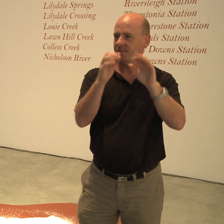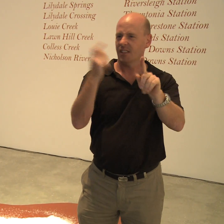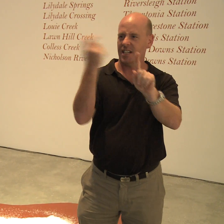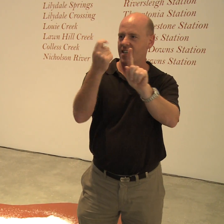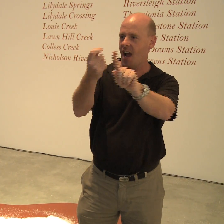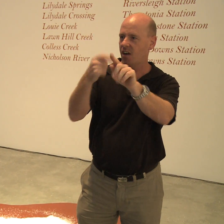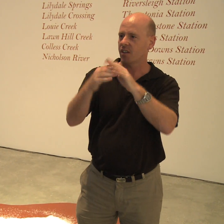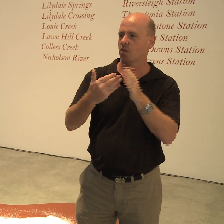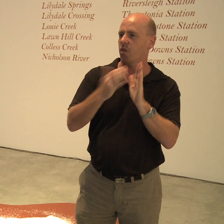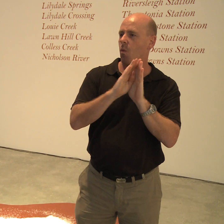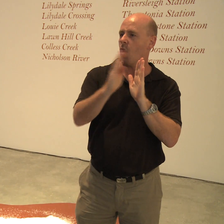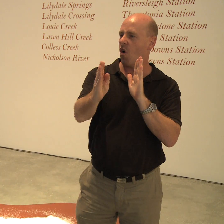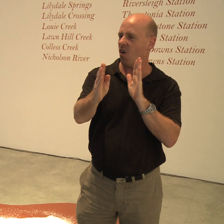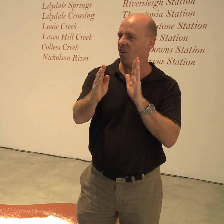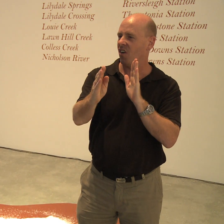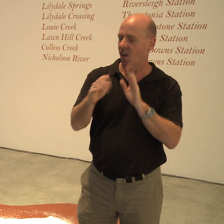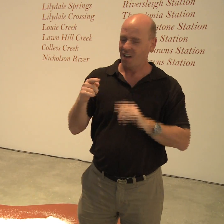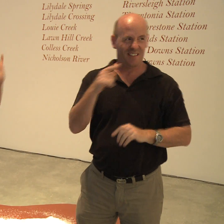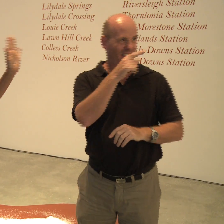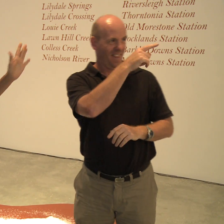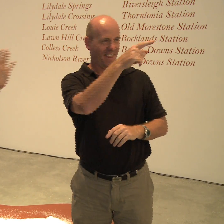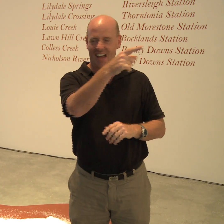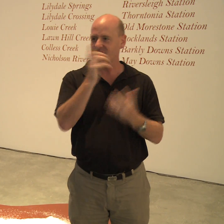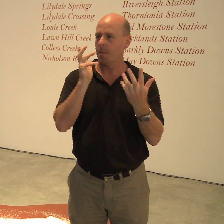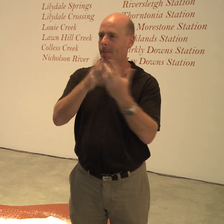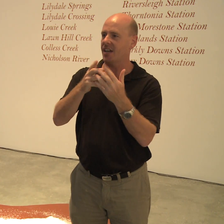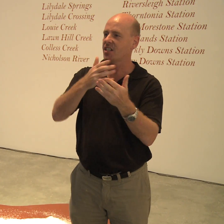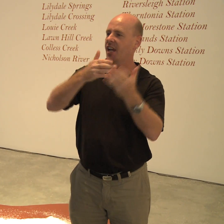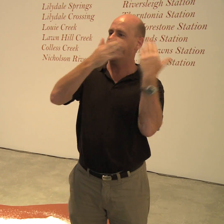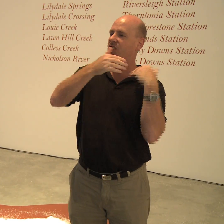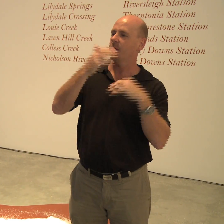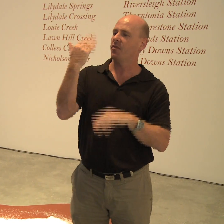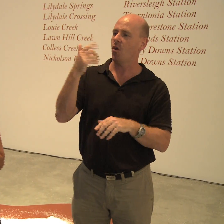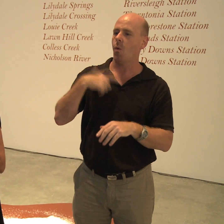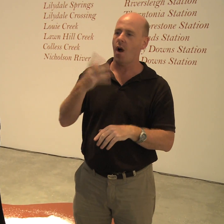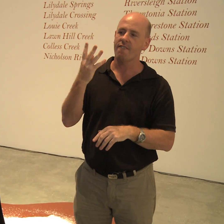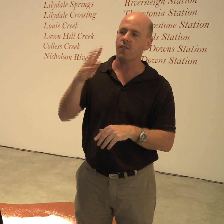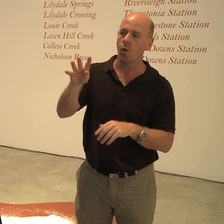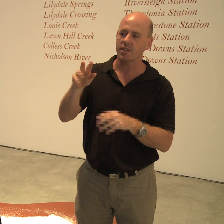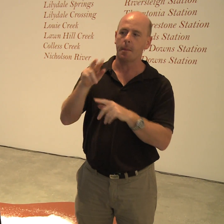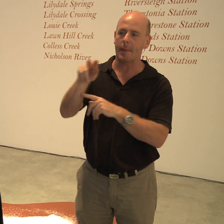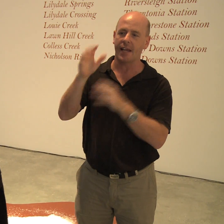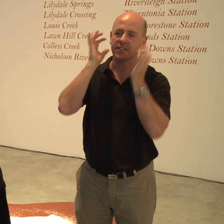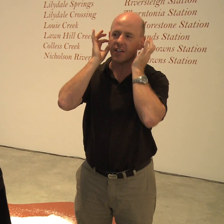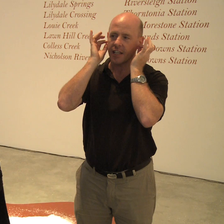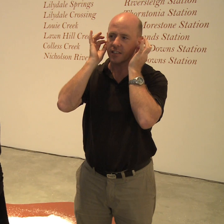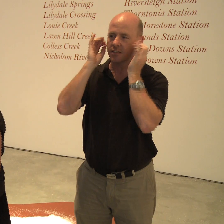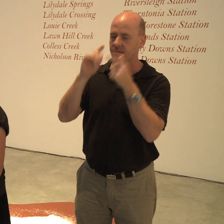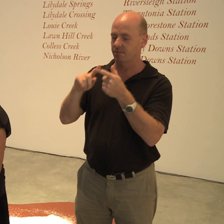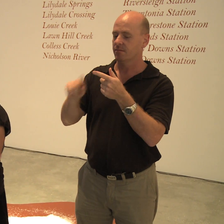nailed into the wall. So that's where that came from, and that's why there's the 40 pairs of ears. Okay, another